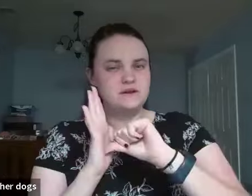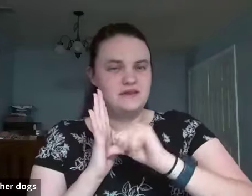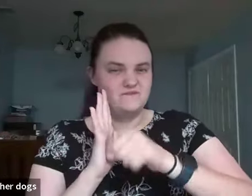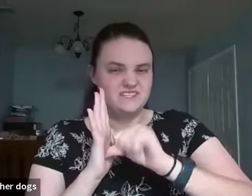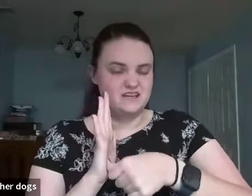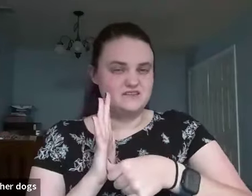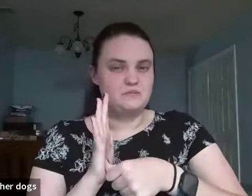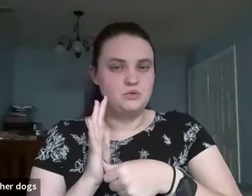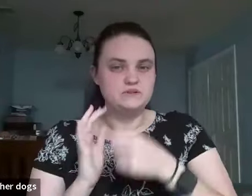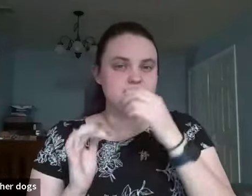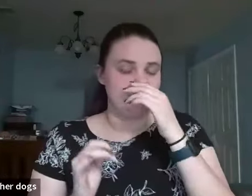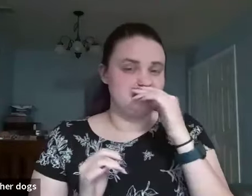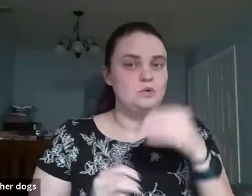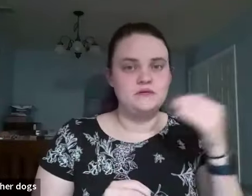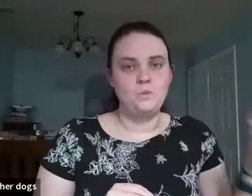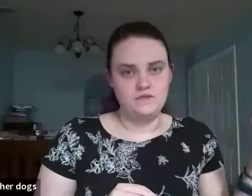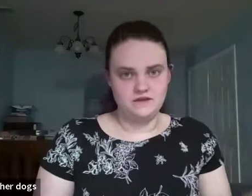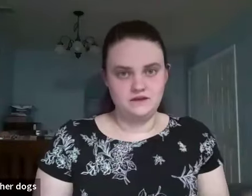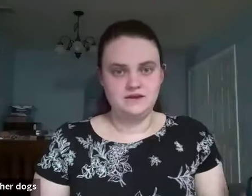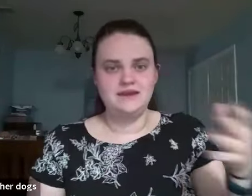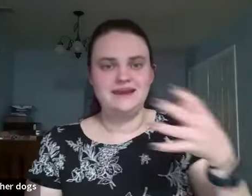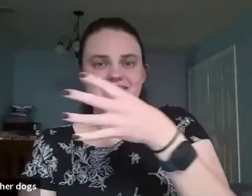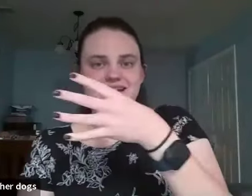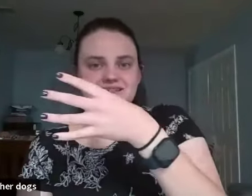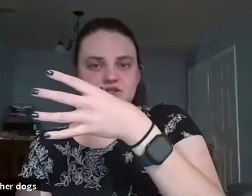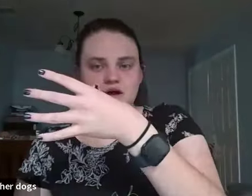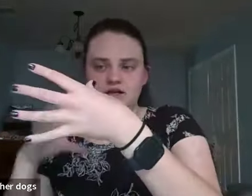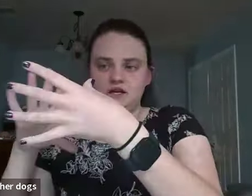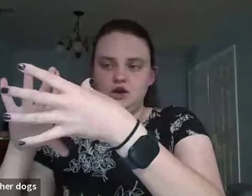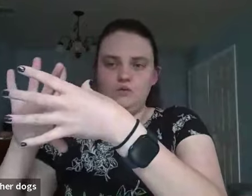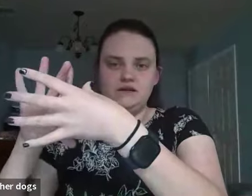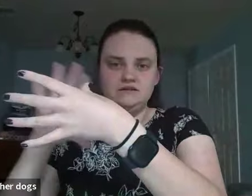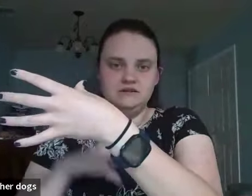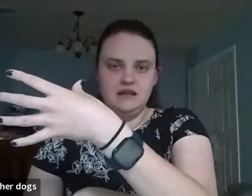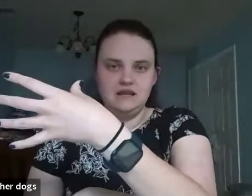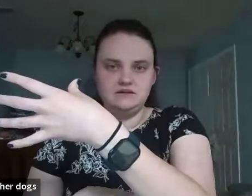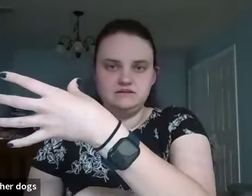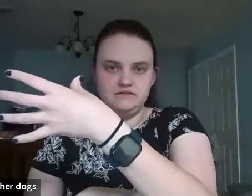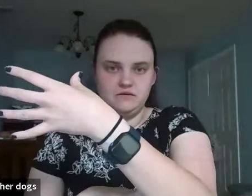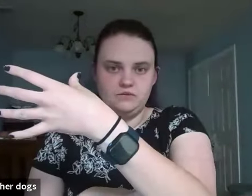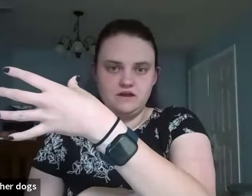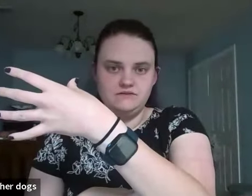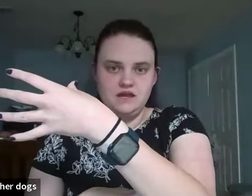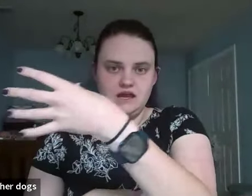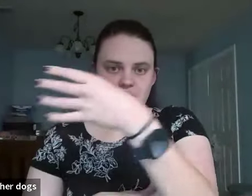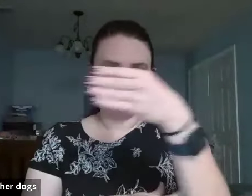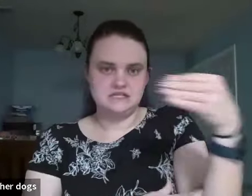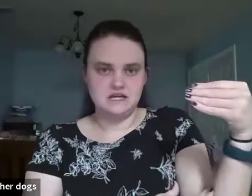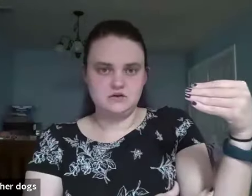when I'm emphasizing the importance of there is more than one thing. And it's, you have like an open hand, like the open five, and you slide it